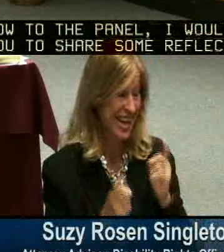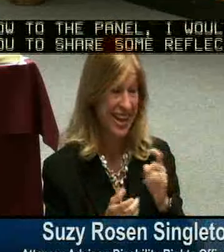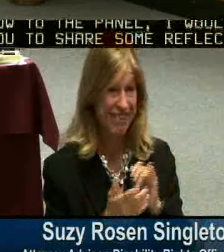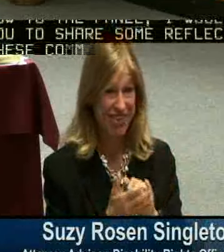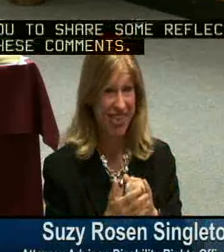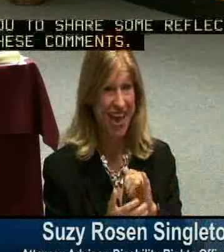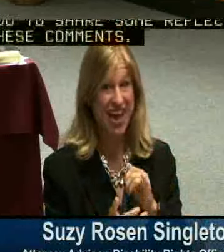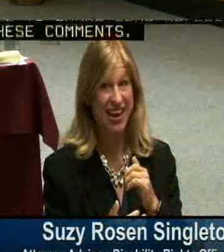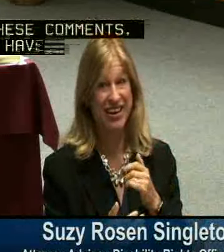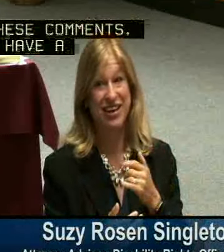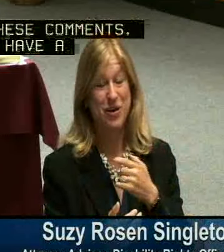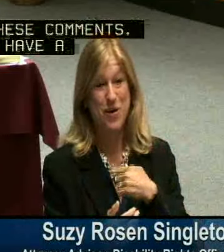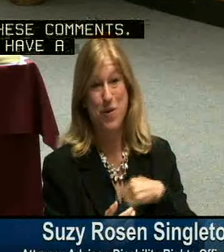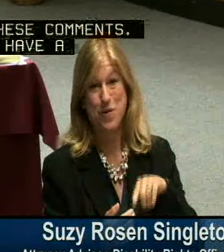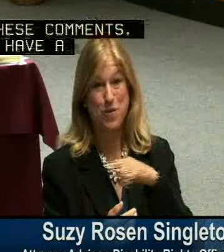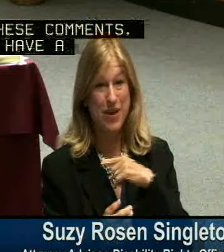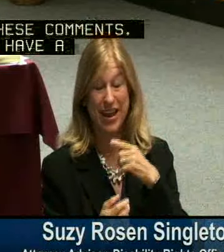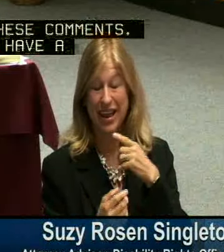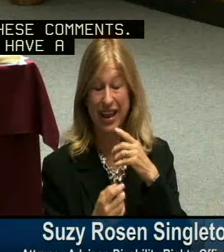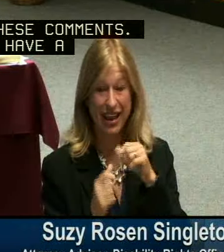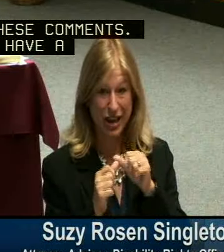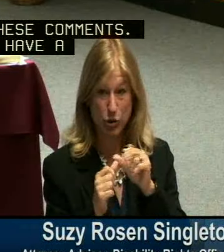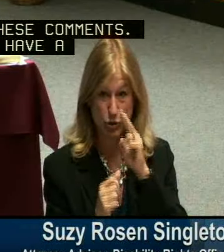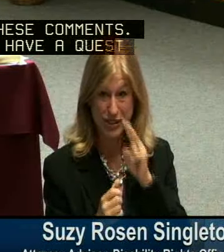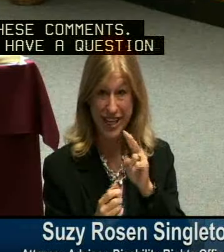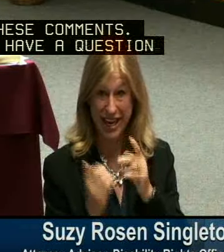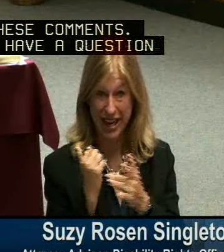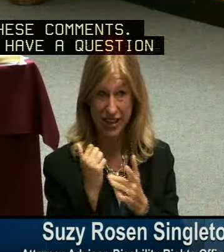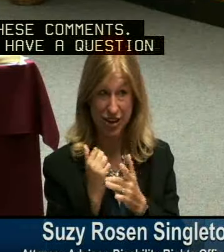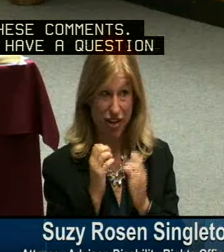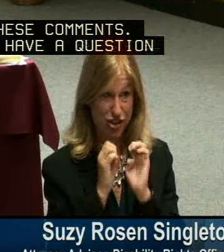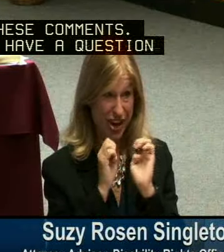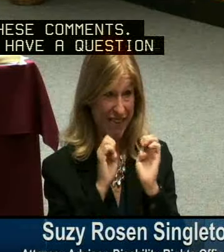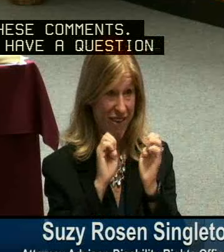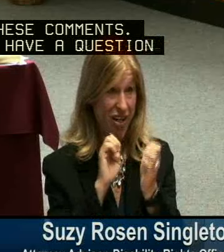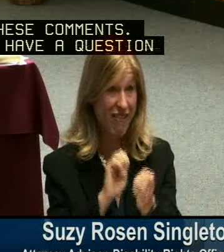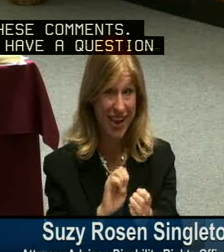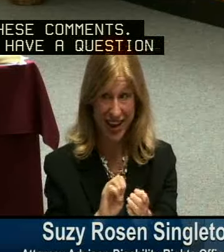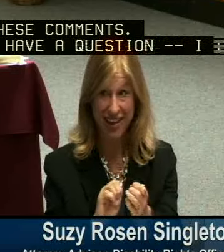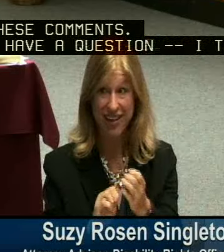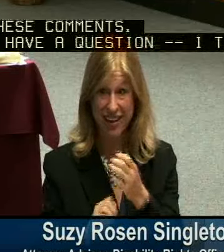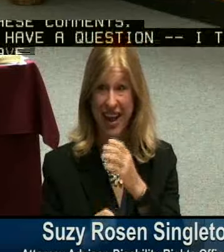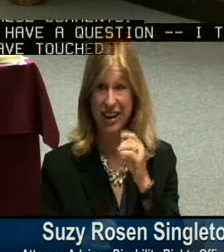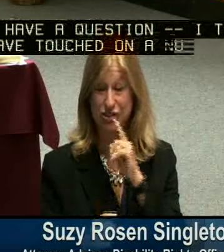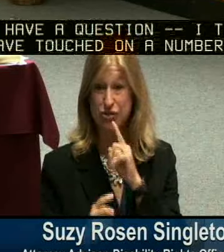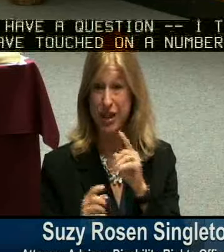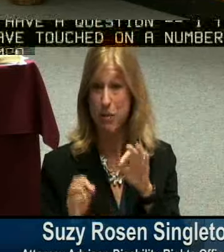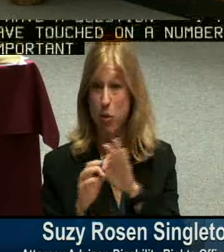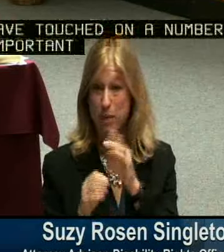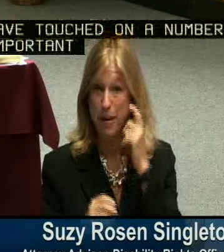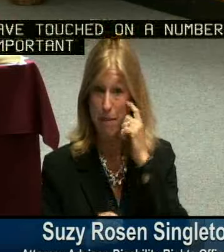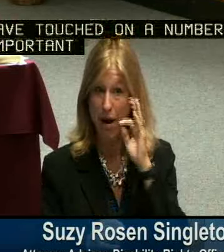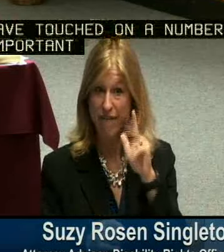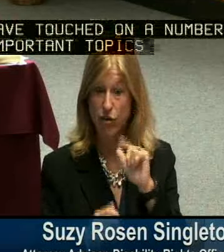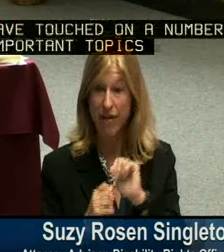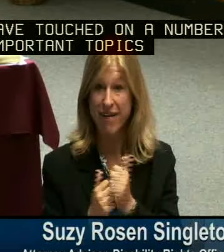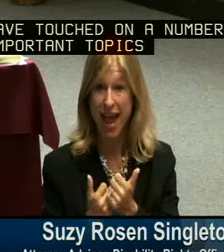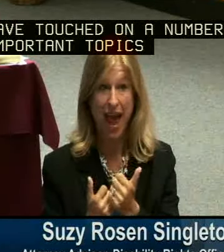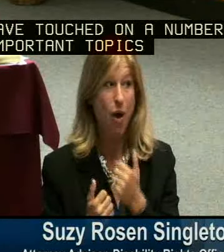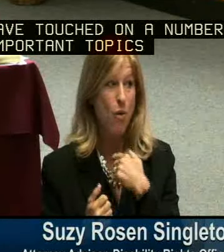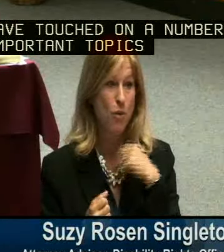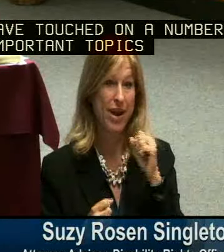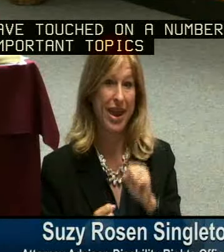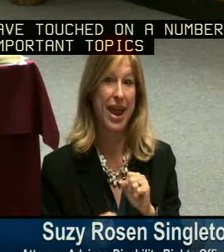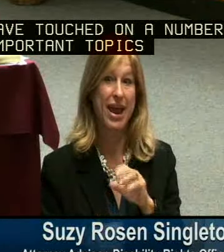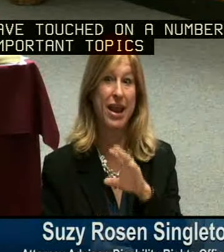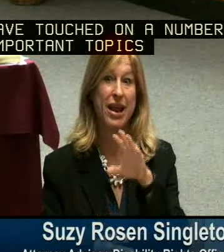of important topics, and we are continuing to look at technological evolution. And I think